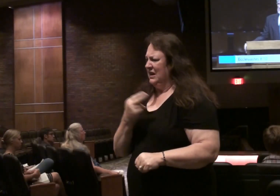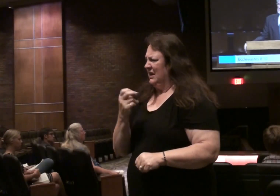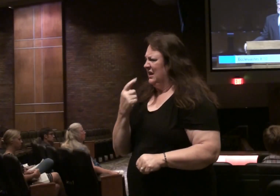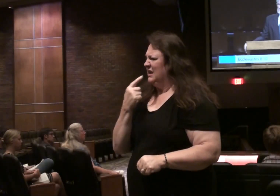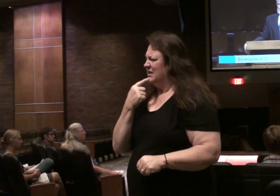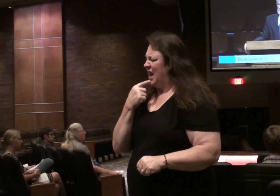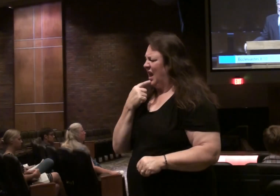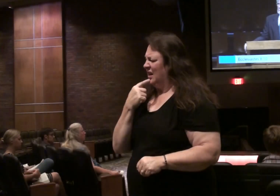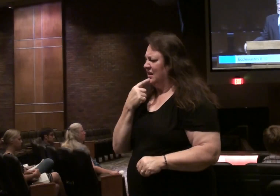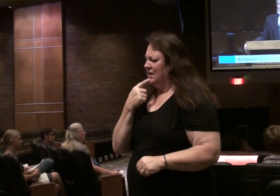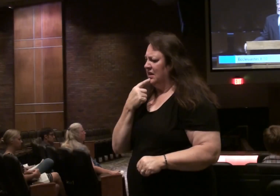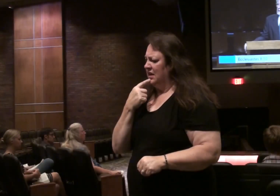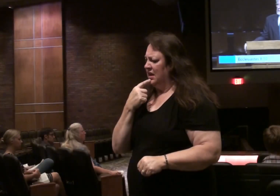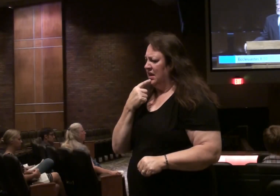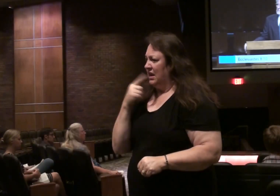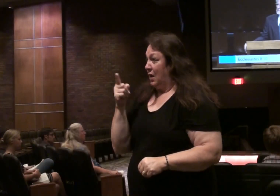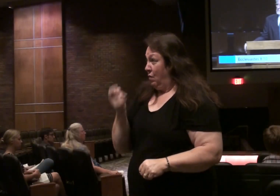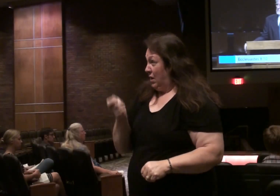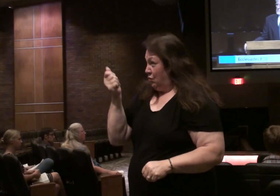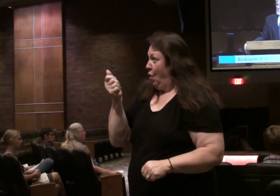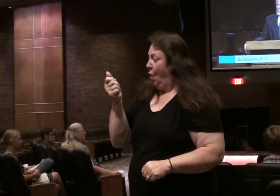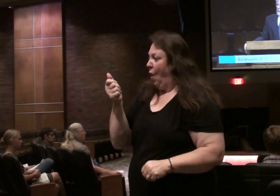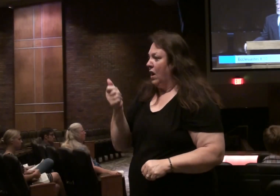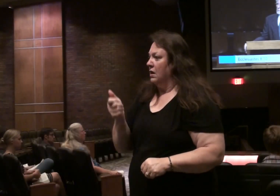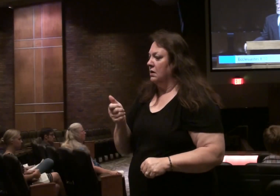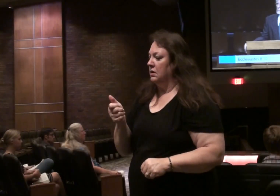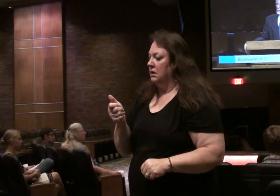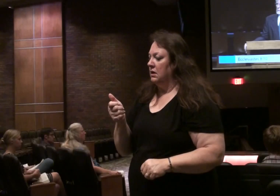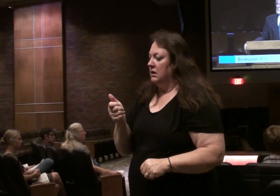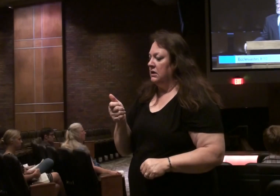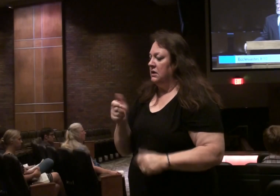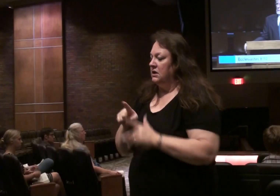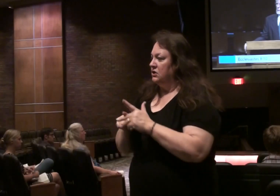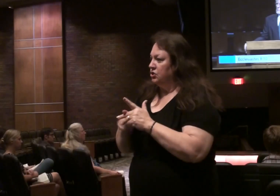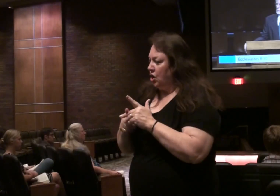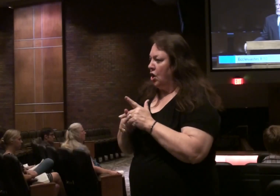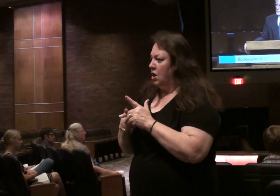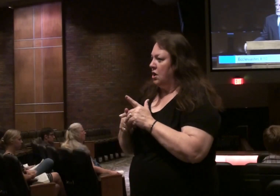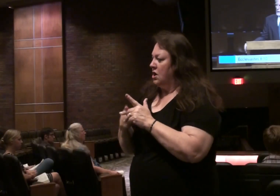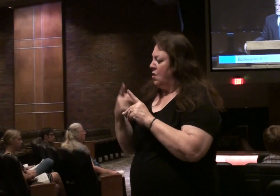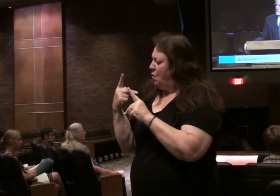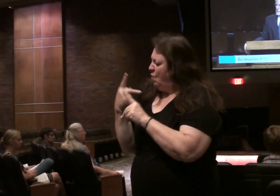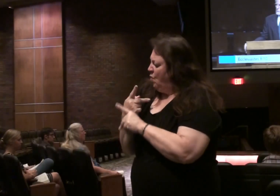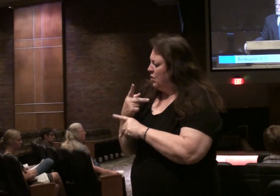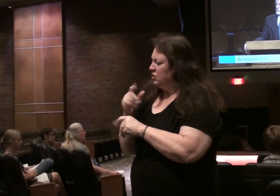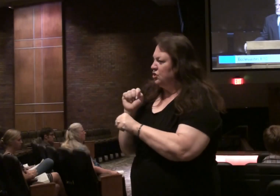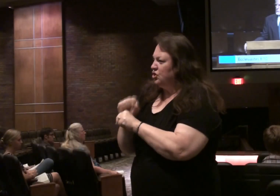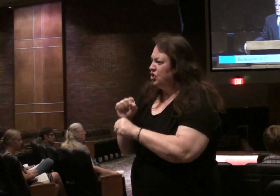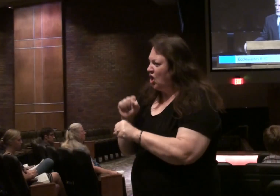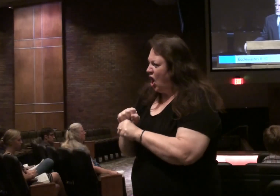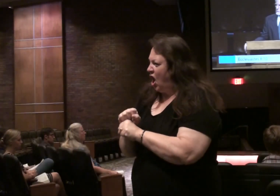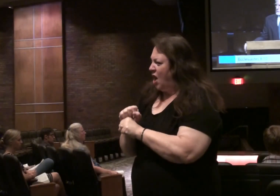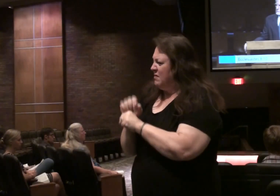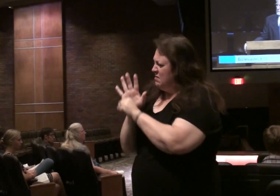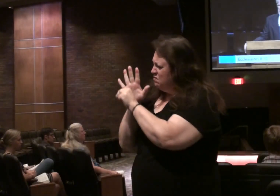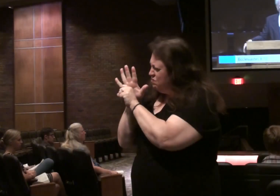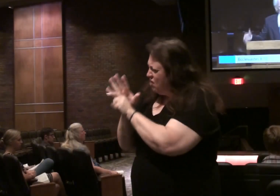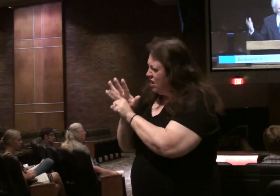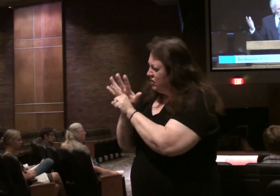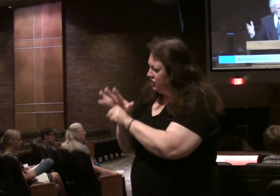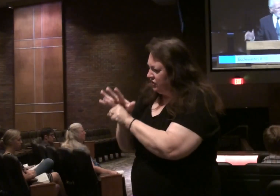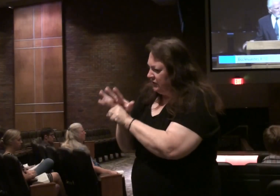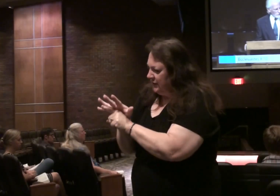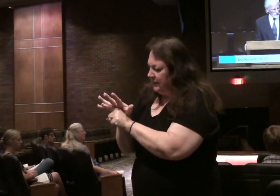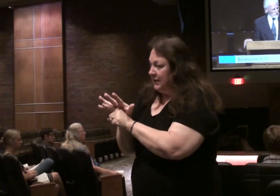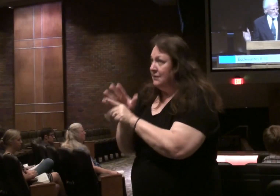said, I want him gone. I want you to start giving him the worst jobs, putting the most pressure on him.